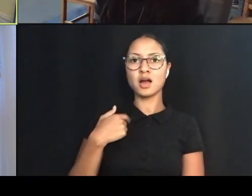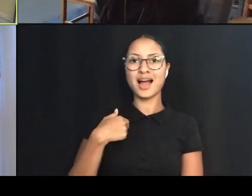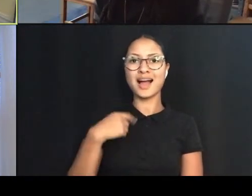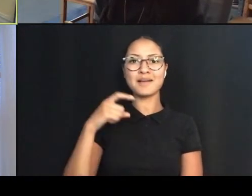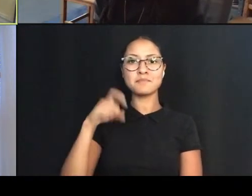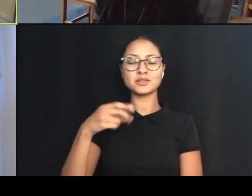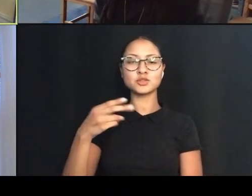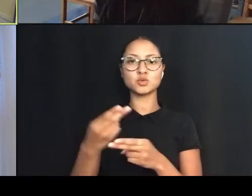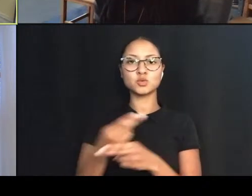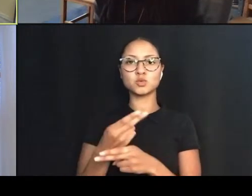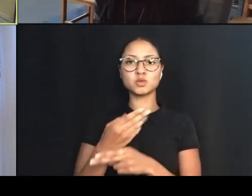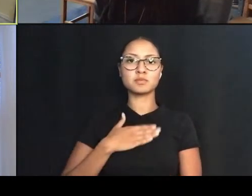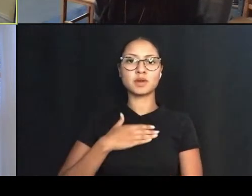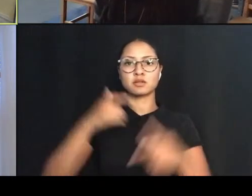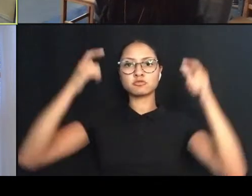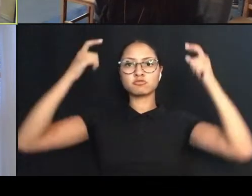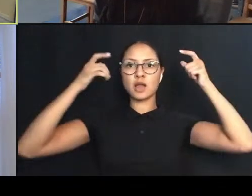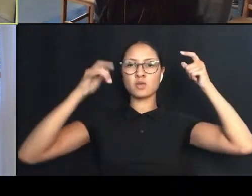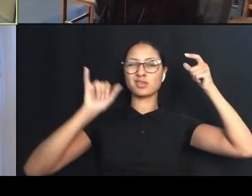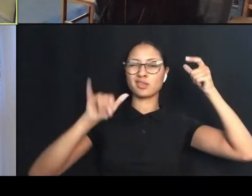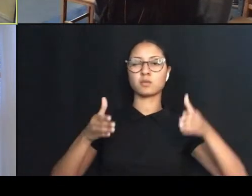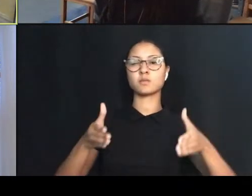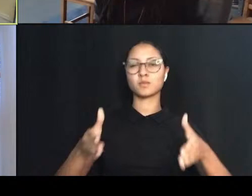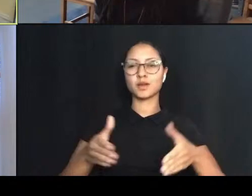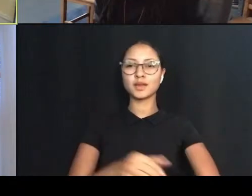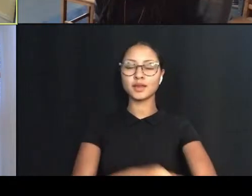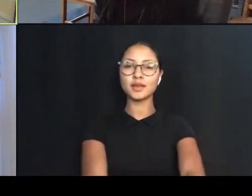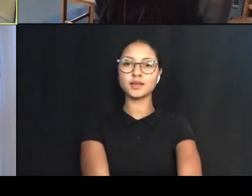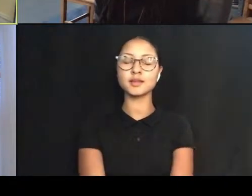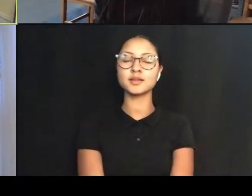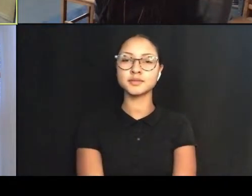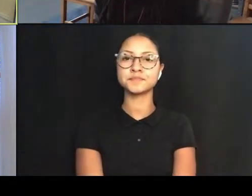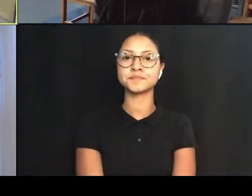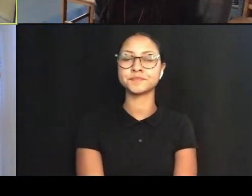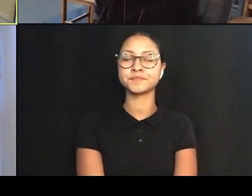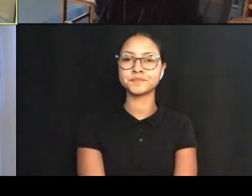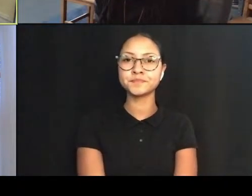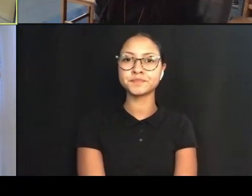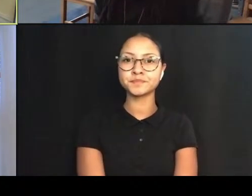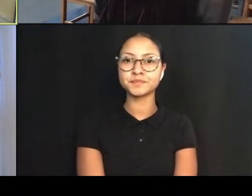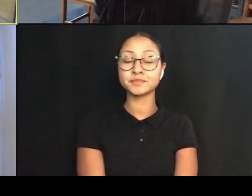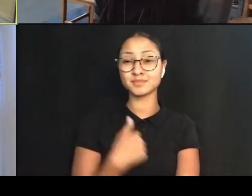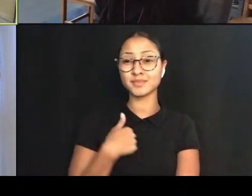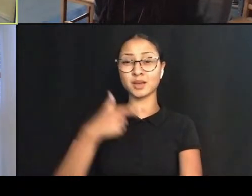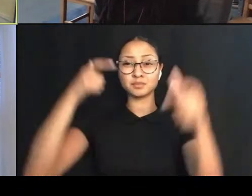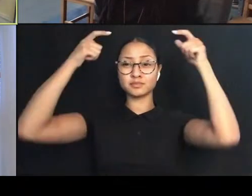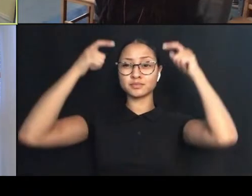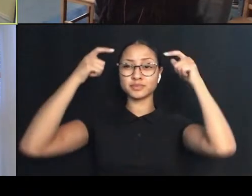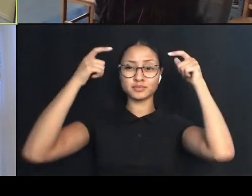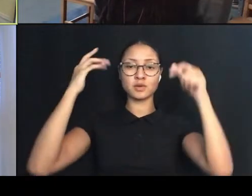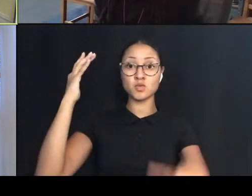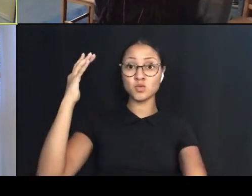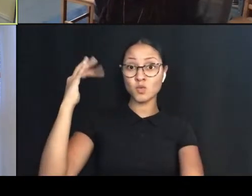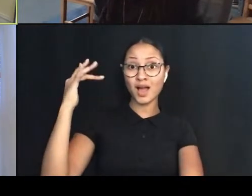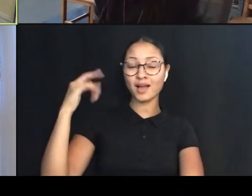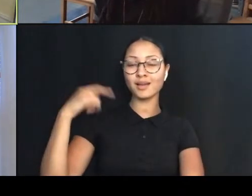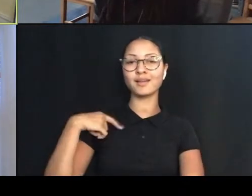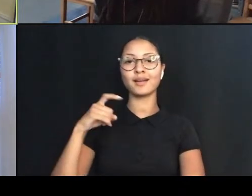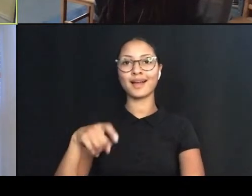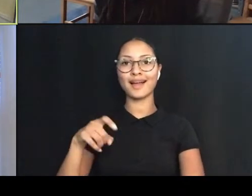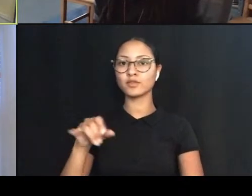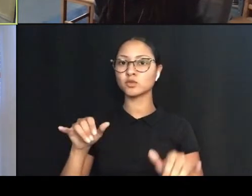crowned myself because I had to stay alive and to stay healthy and to stay